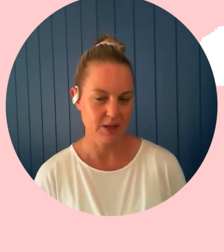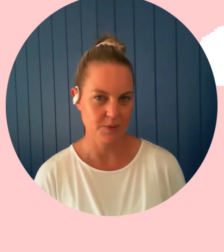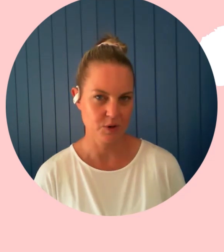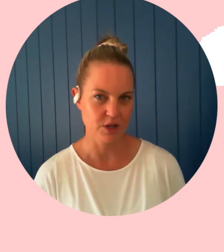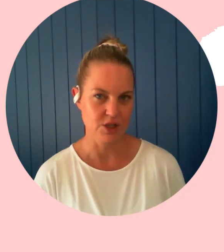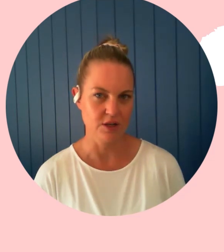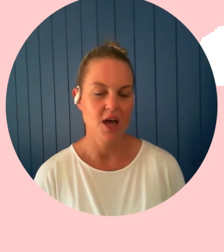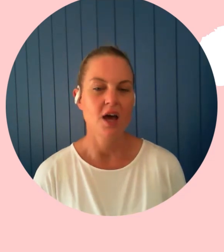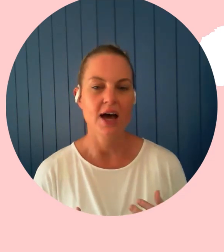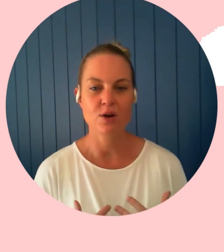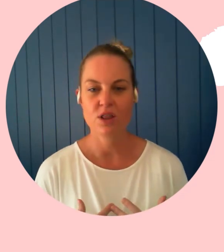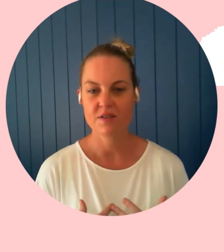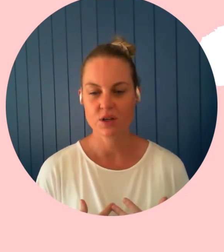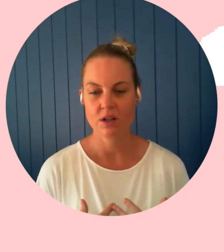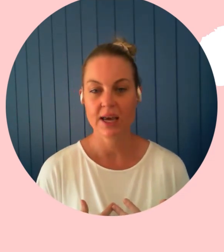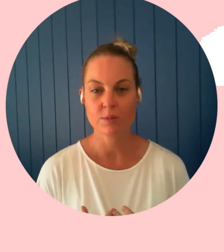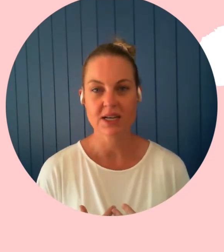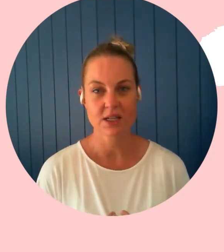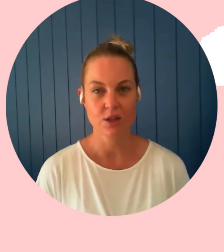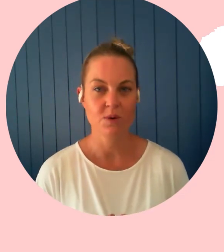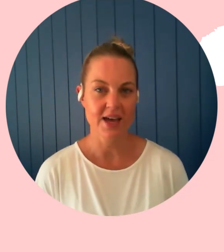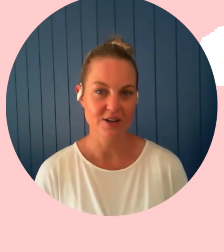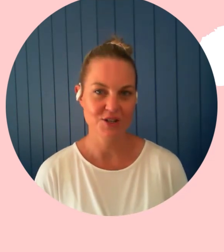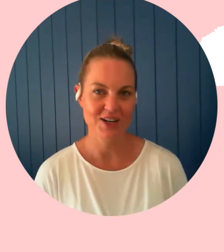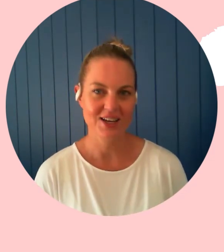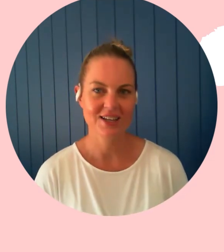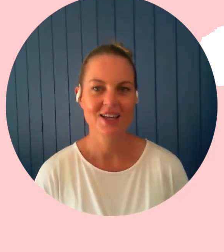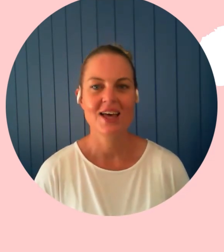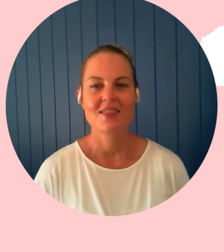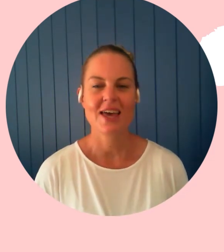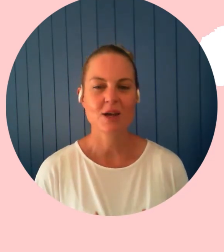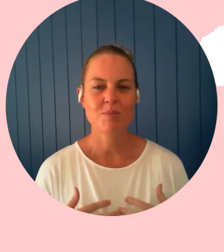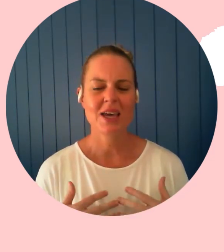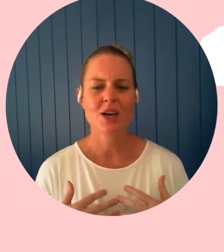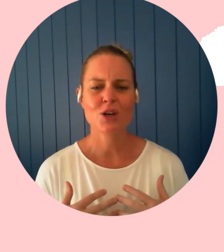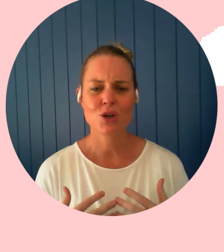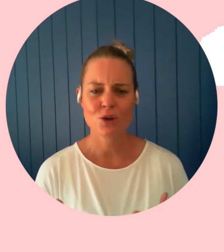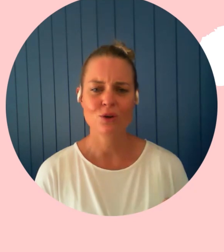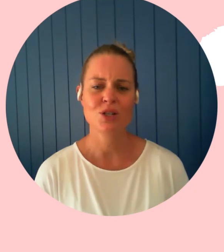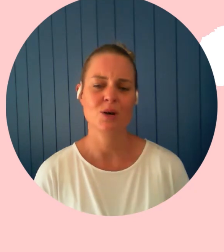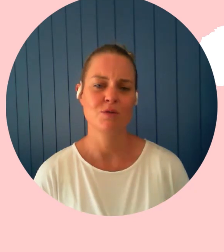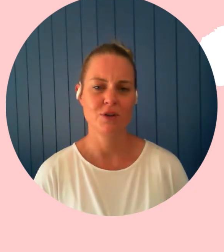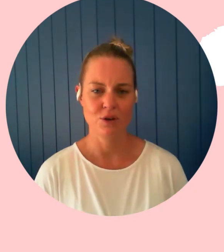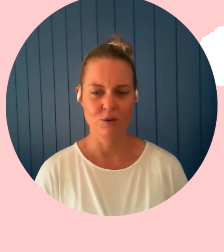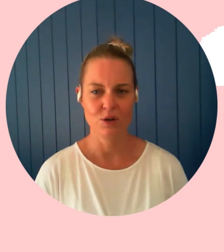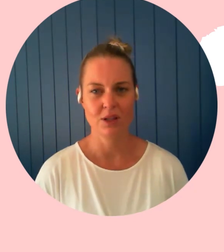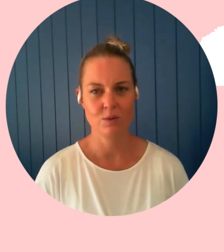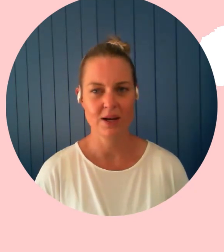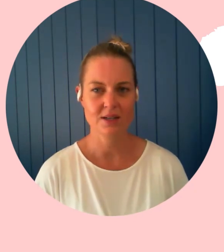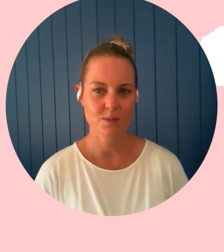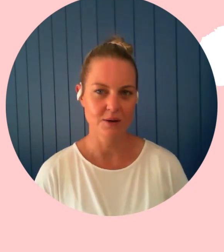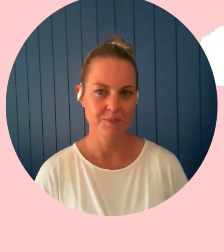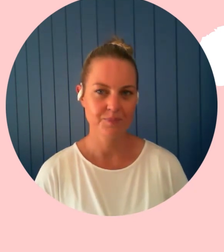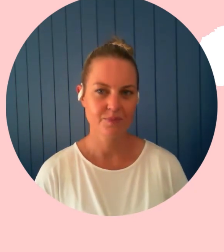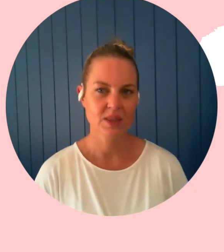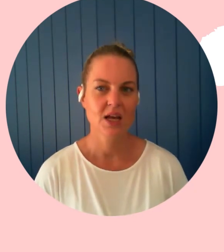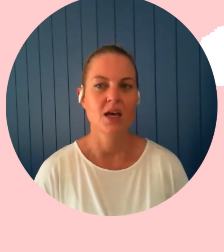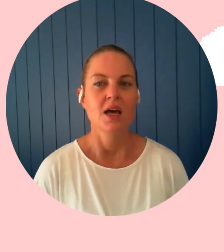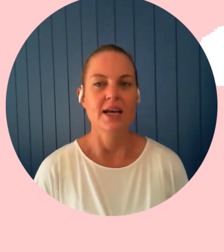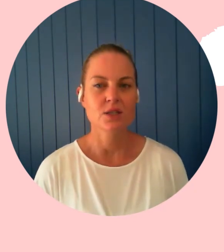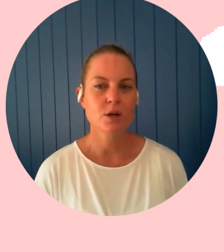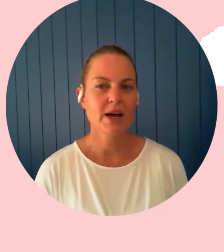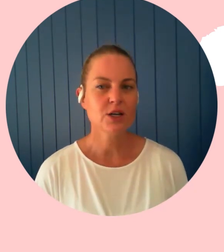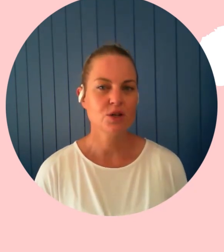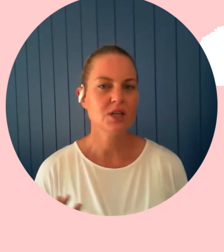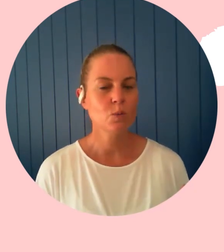speech progression. I know they've certainly helped us along with our journey. They can be a huge help for you and your little one as well. It's